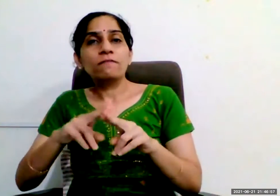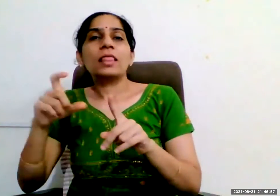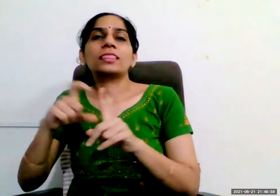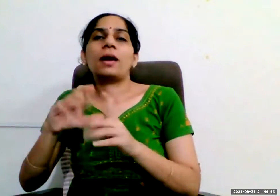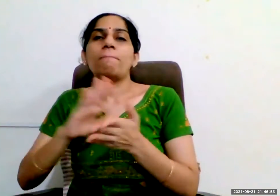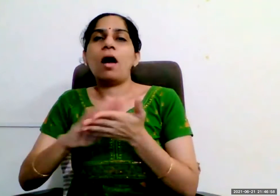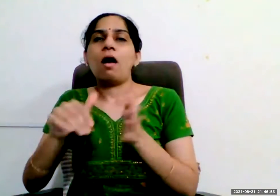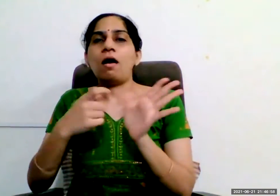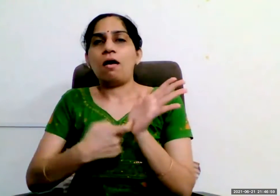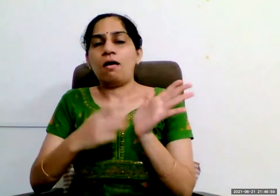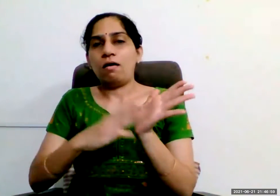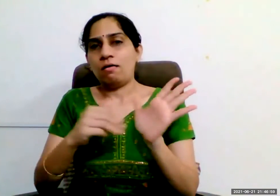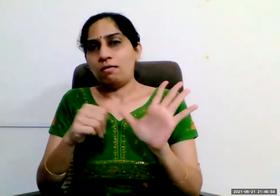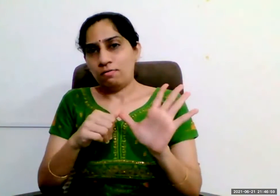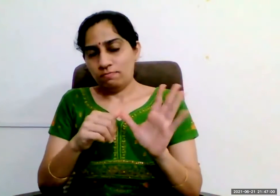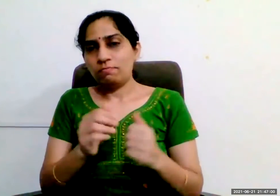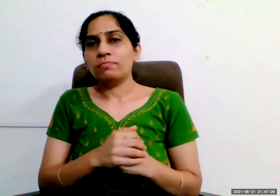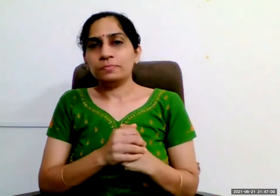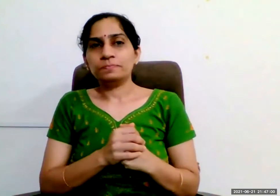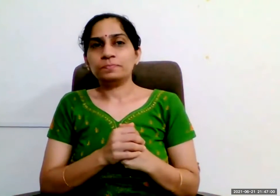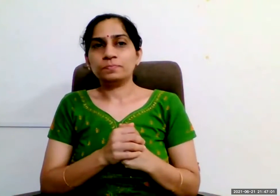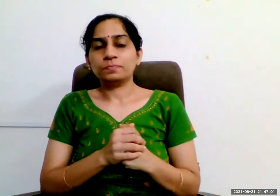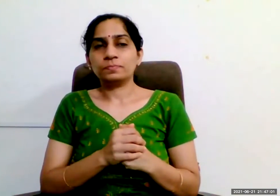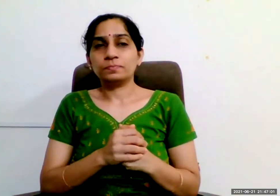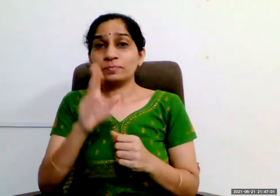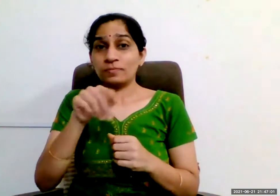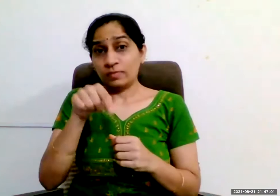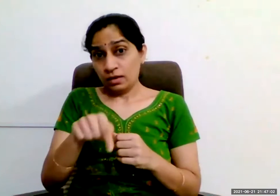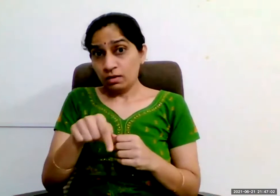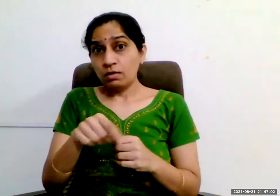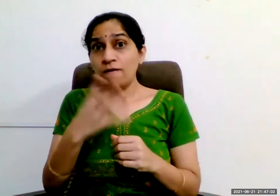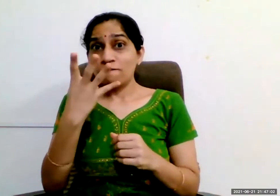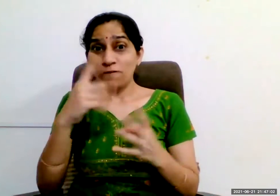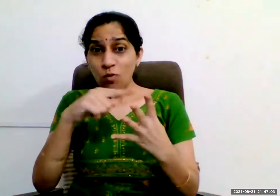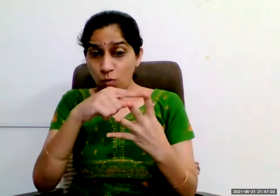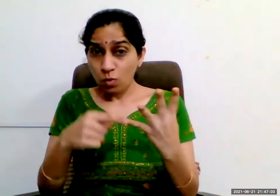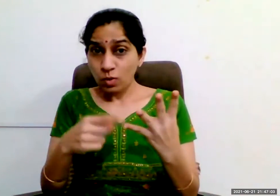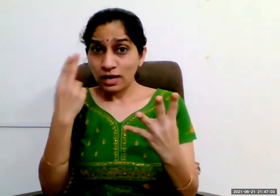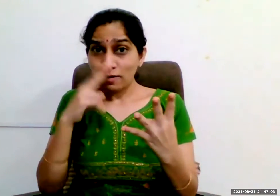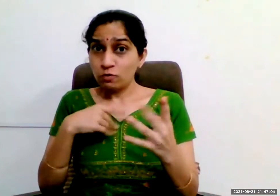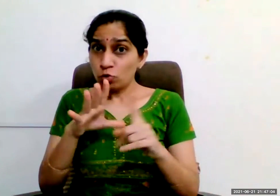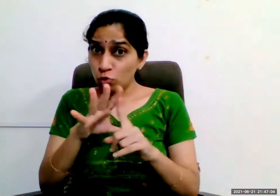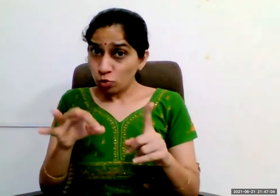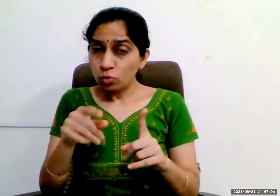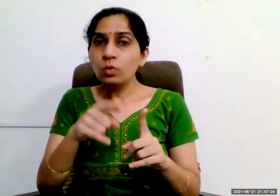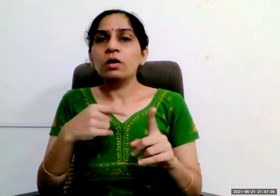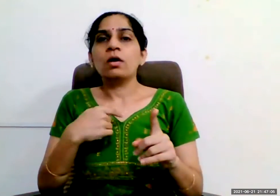a starting stone, starting step, differentiates us between us and animals.